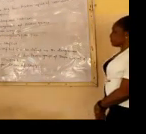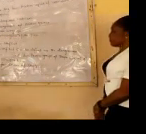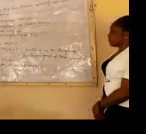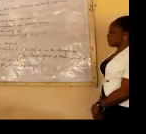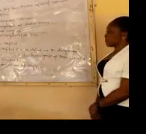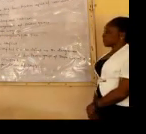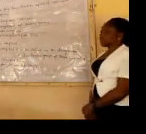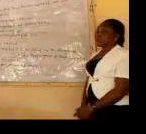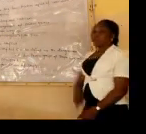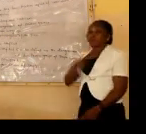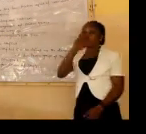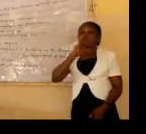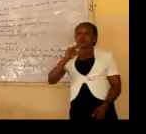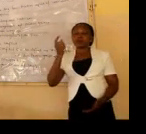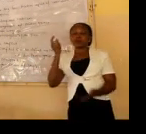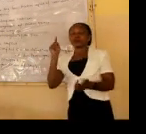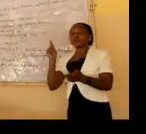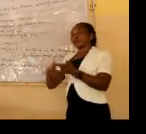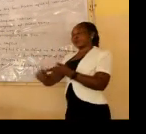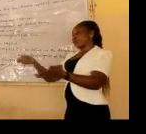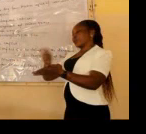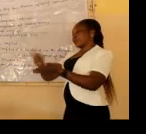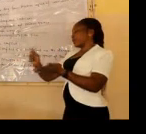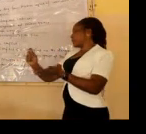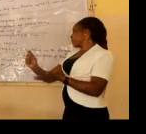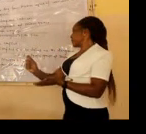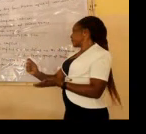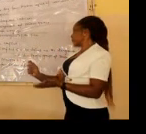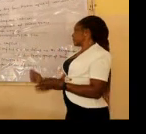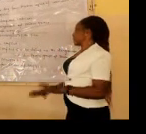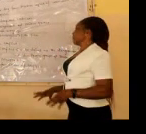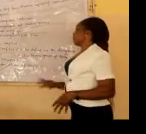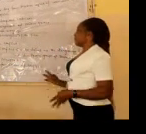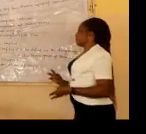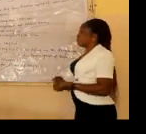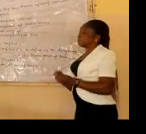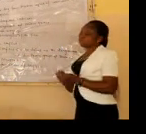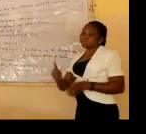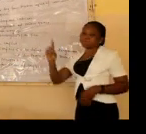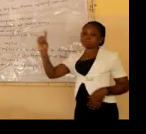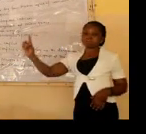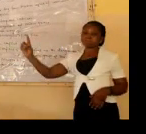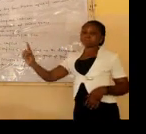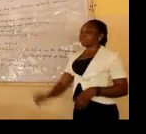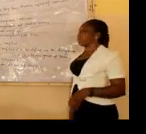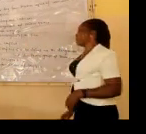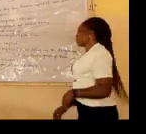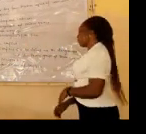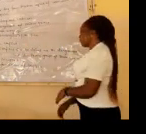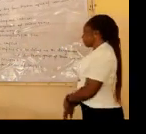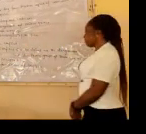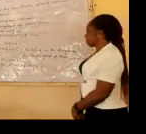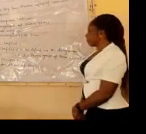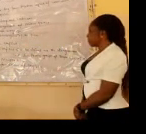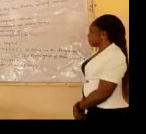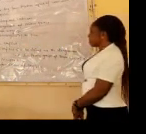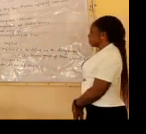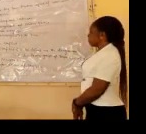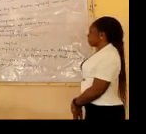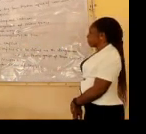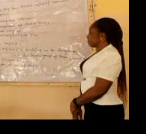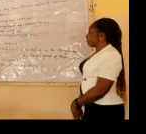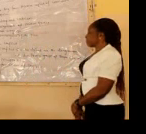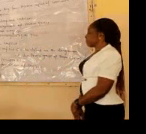So they are telling us to do what? To list again, Abi. Then 1 causes of conflict, we have